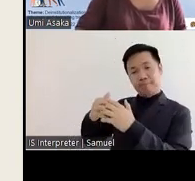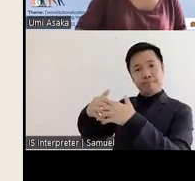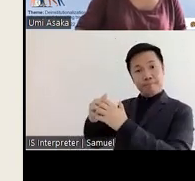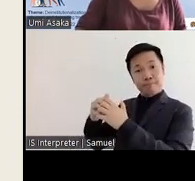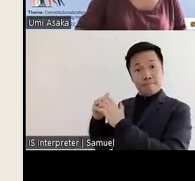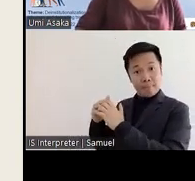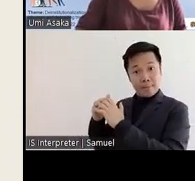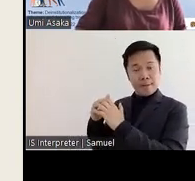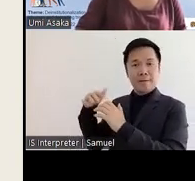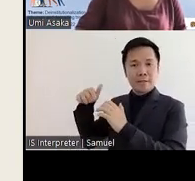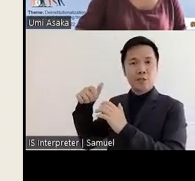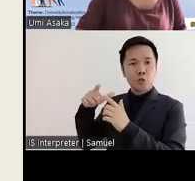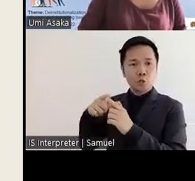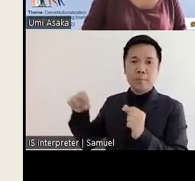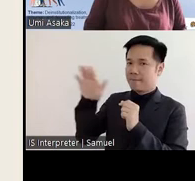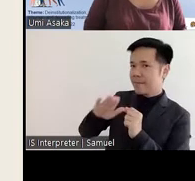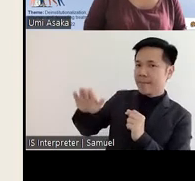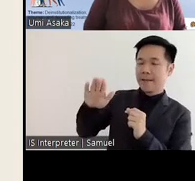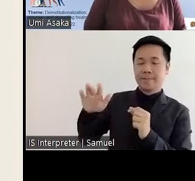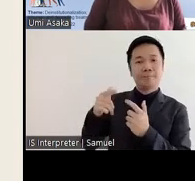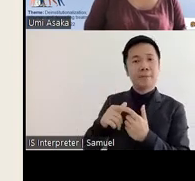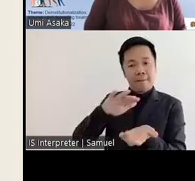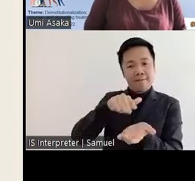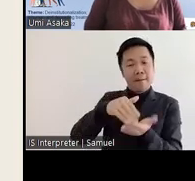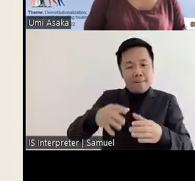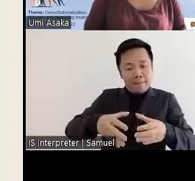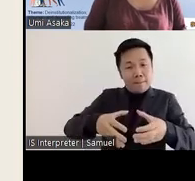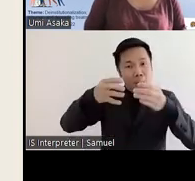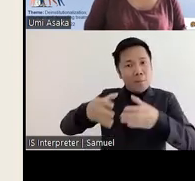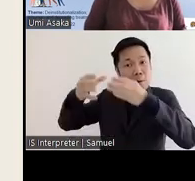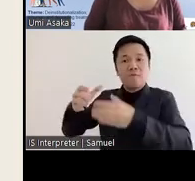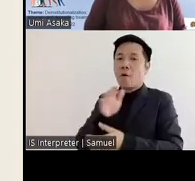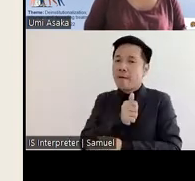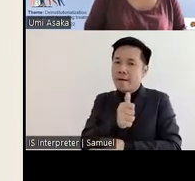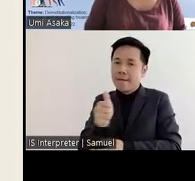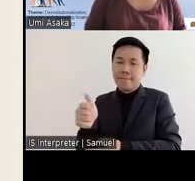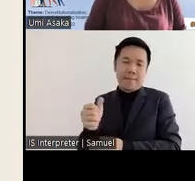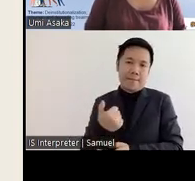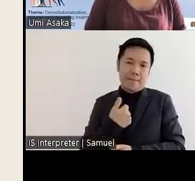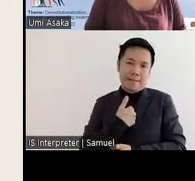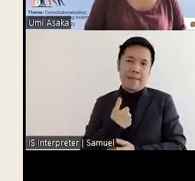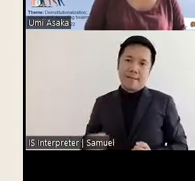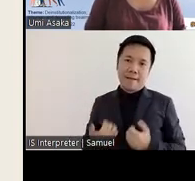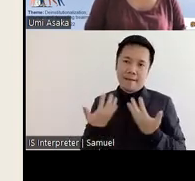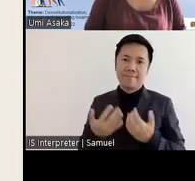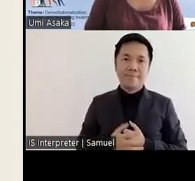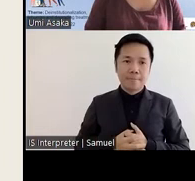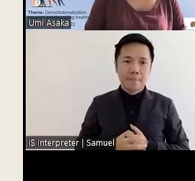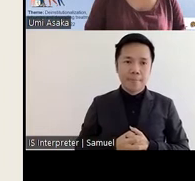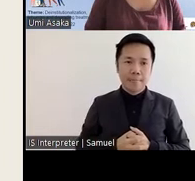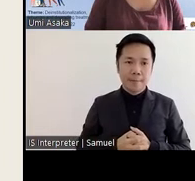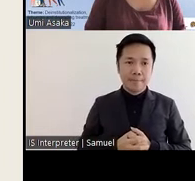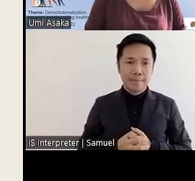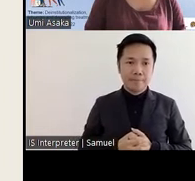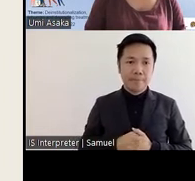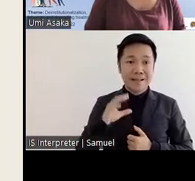in Japan also. The first CIL was started in 1986